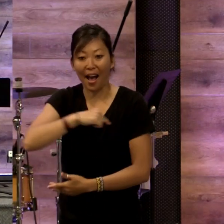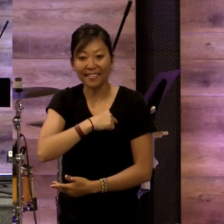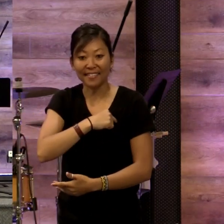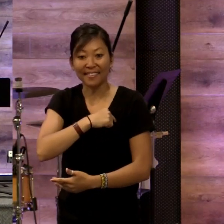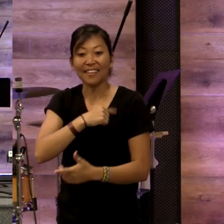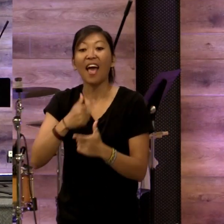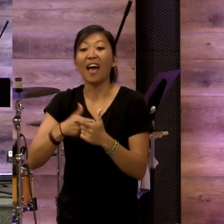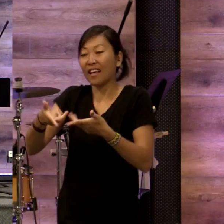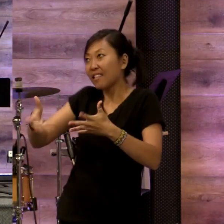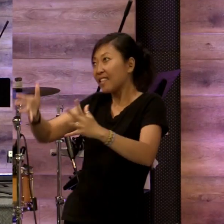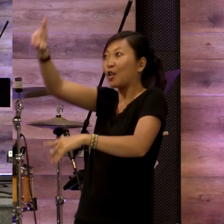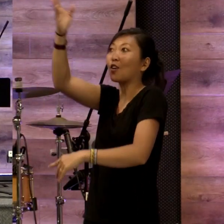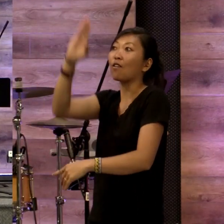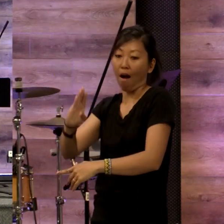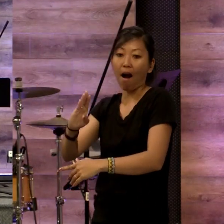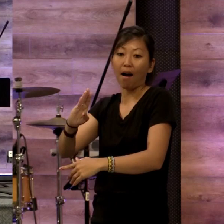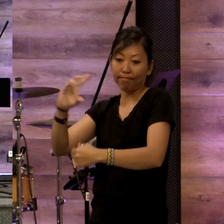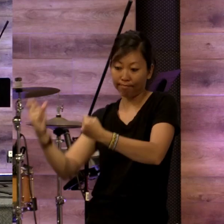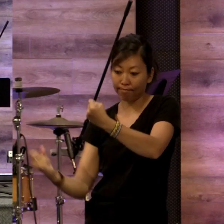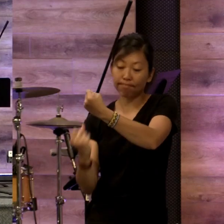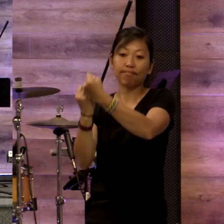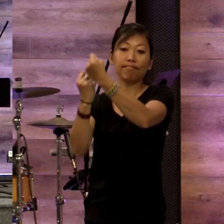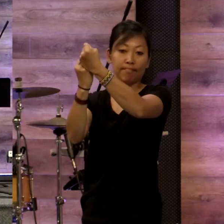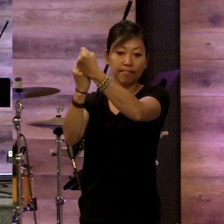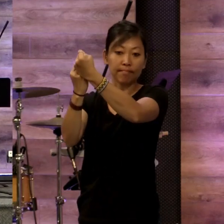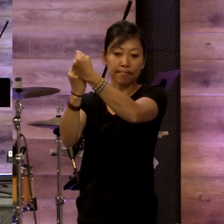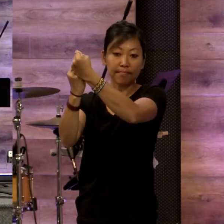let God exalt him.